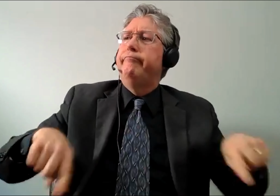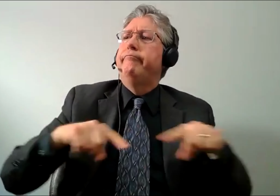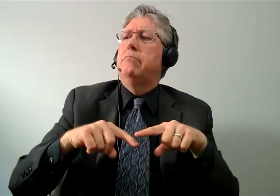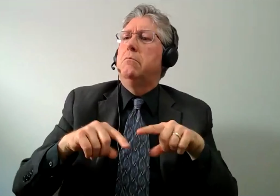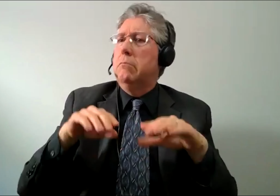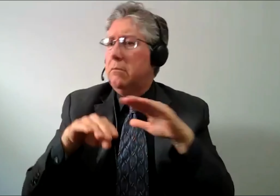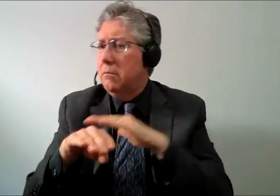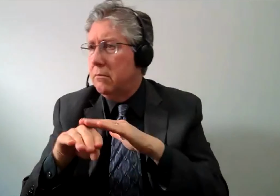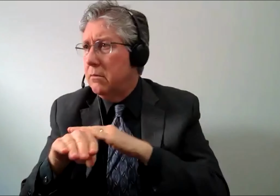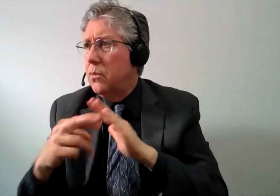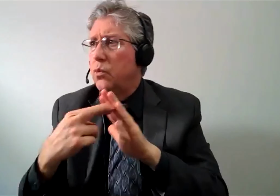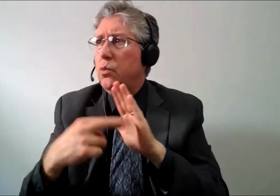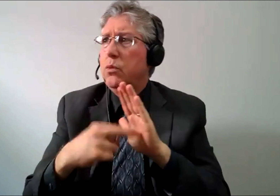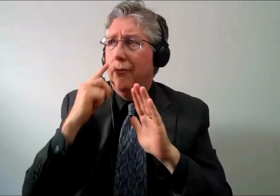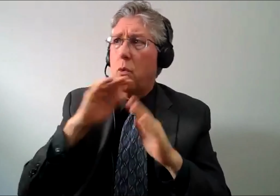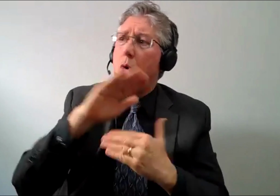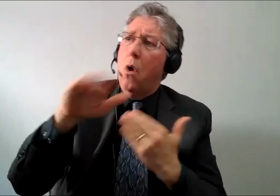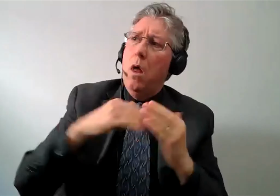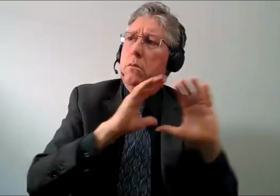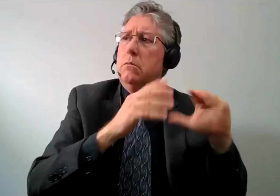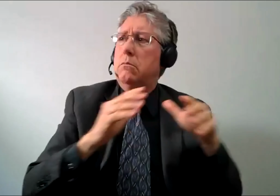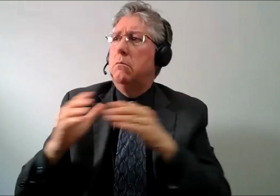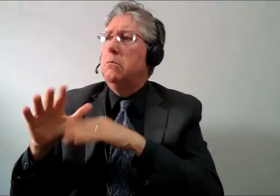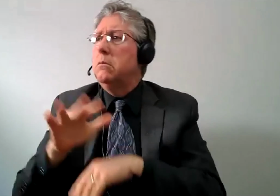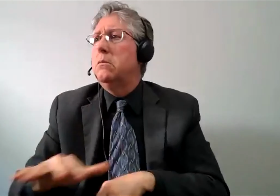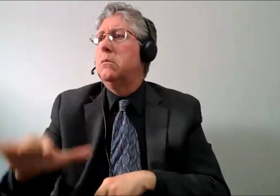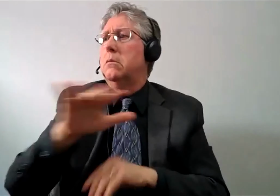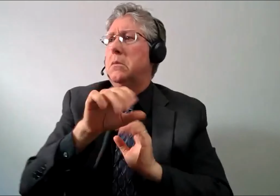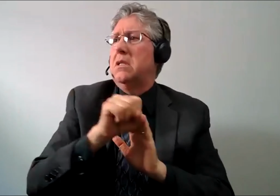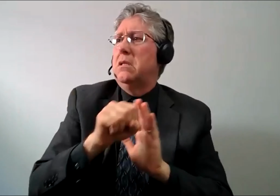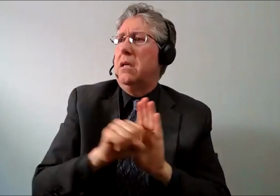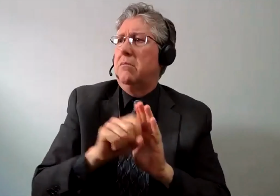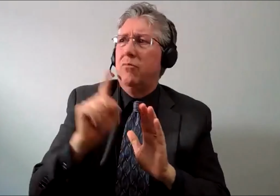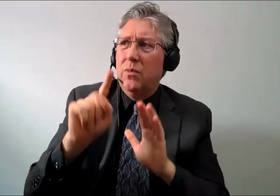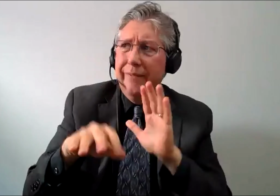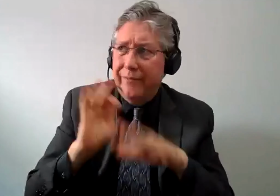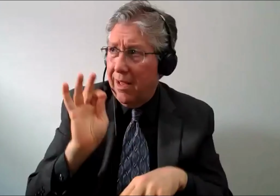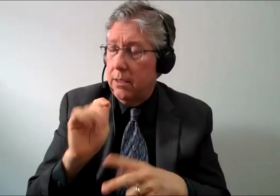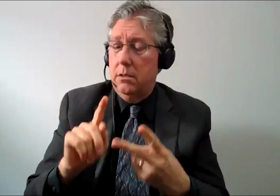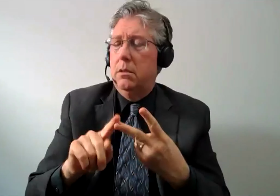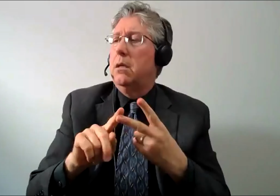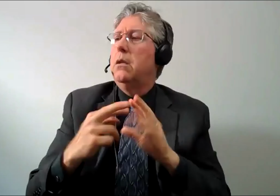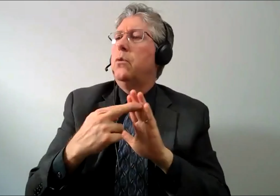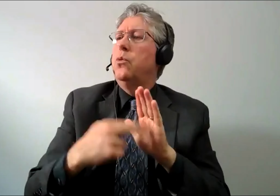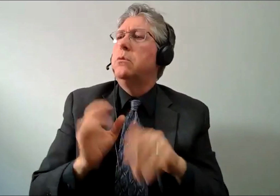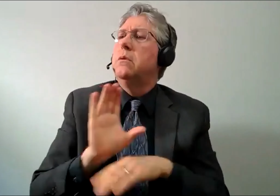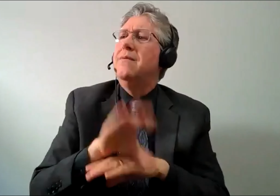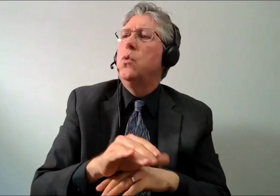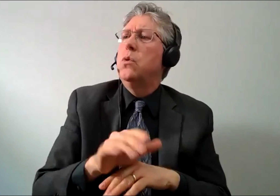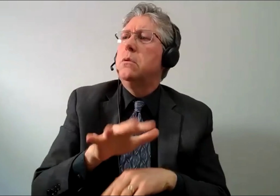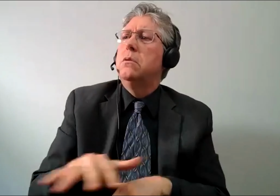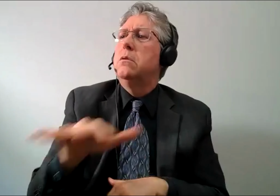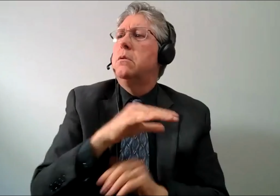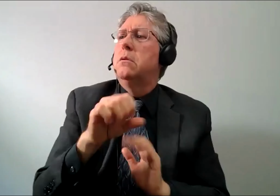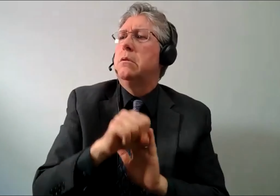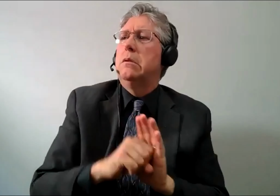for all departments throughout the state? And how are the rules being enforced throughout the state? So there